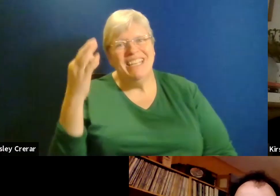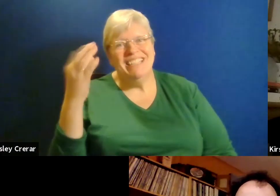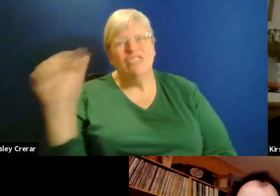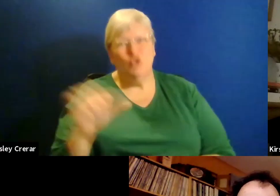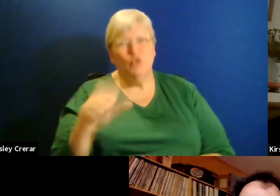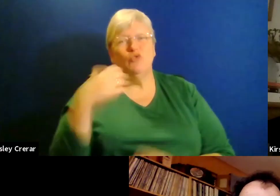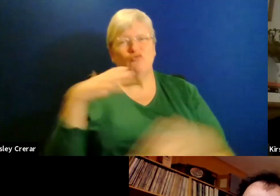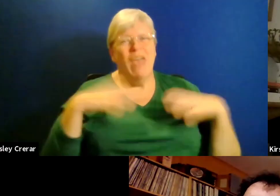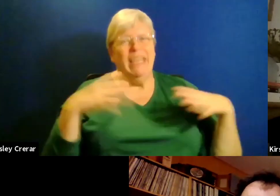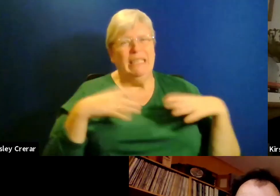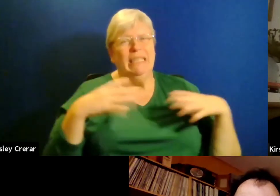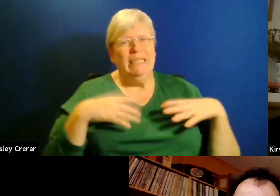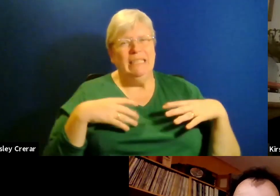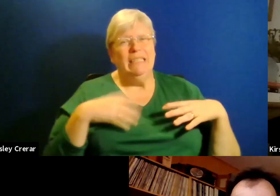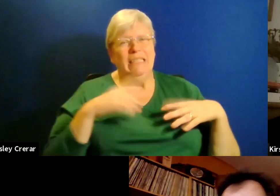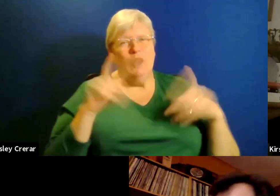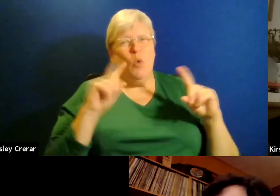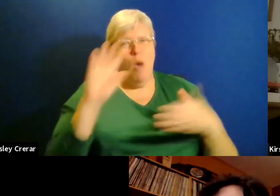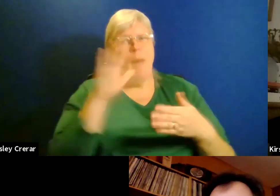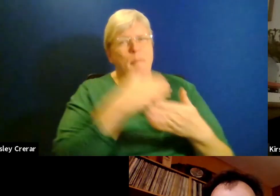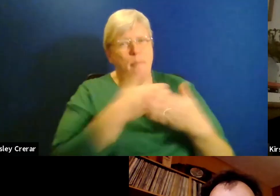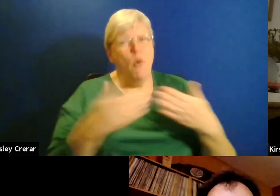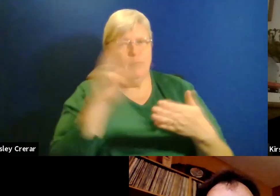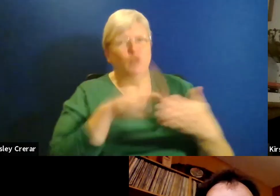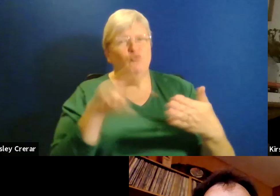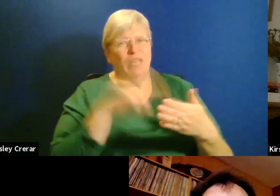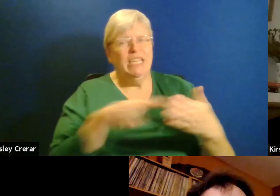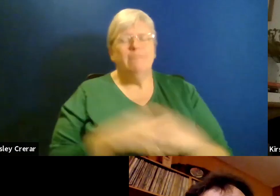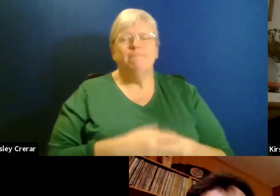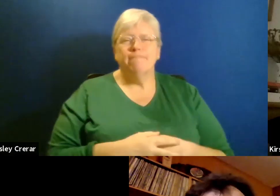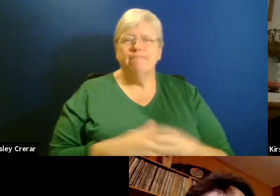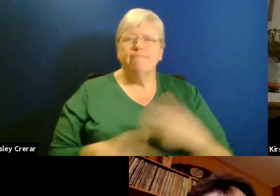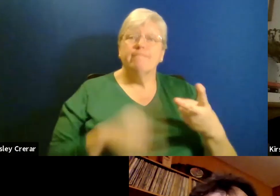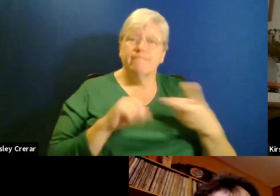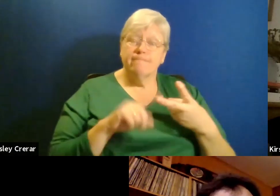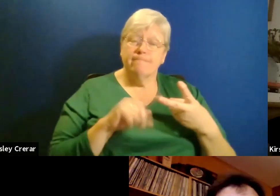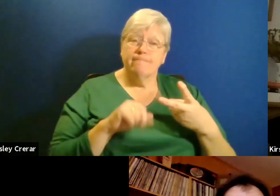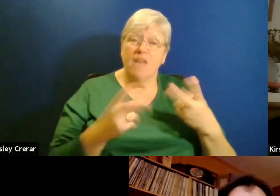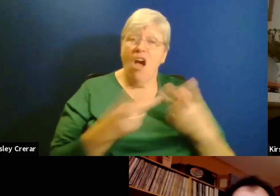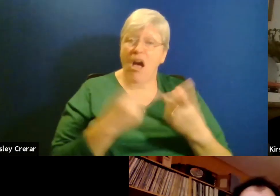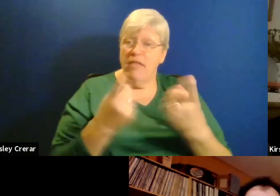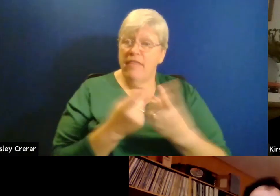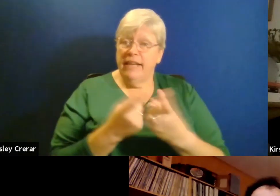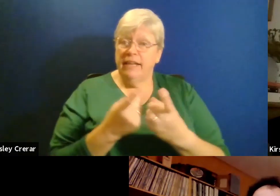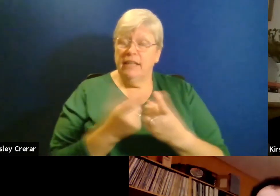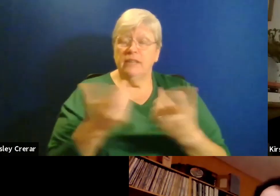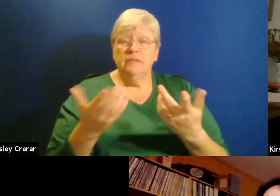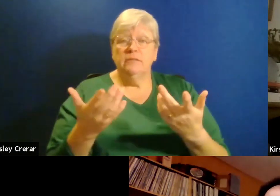mind what poems you want to read. And I guess that's the other thing is just, you